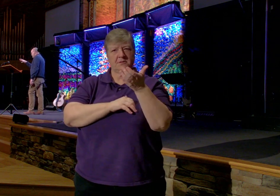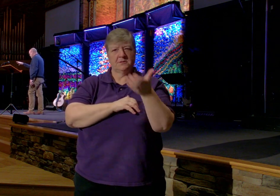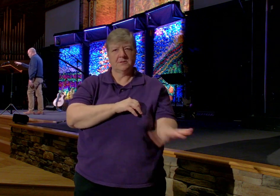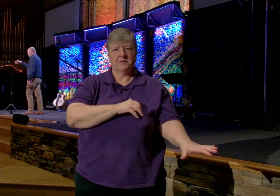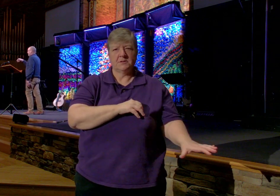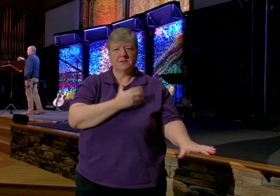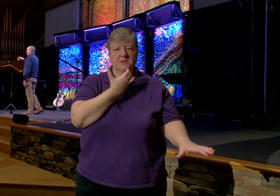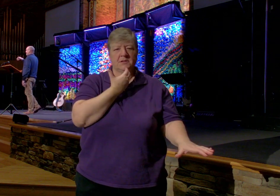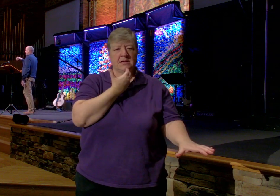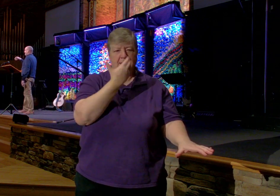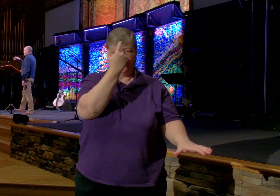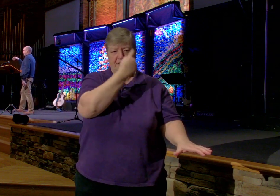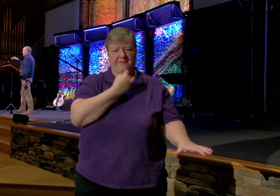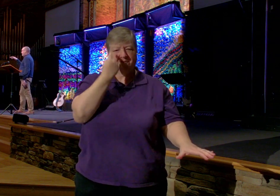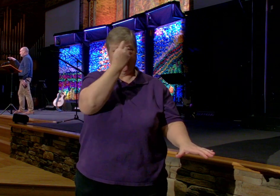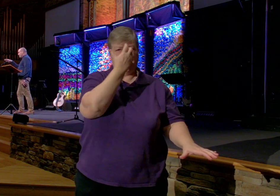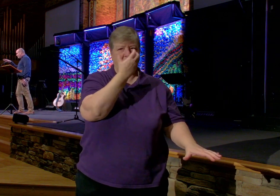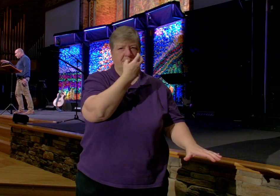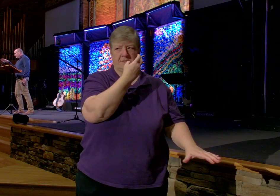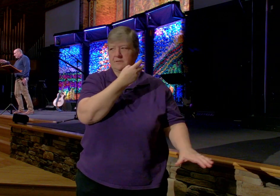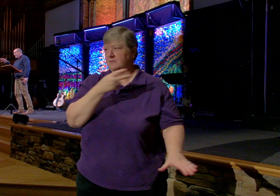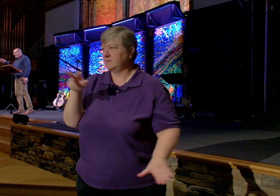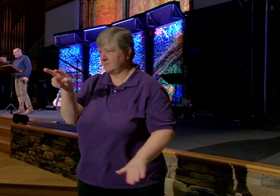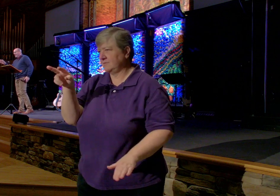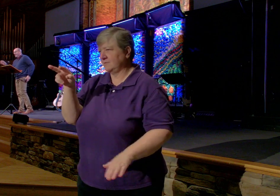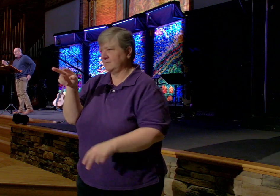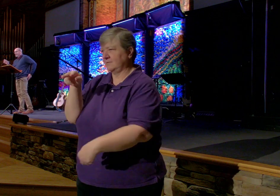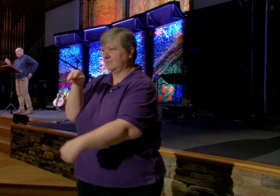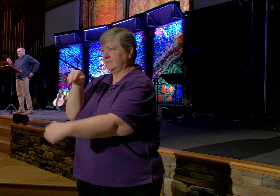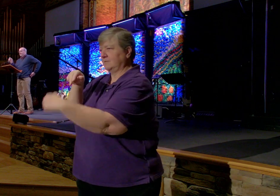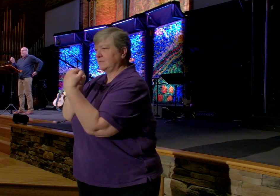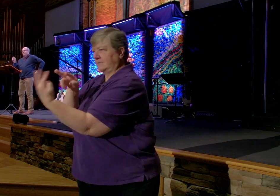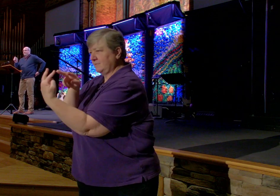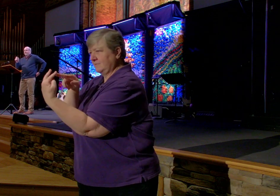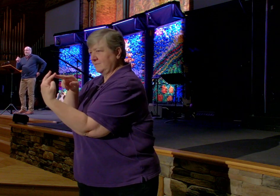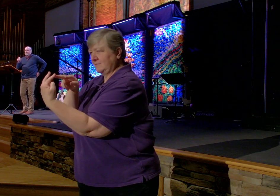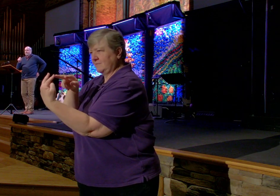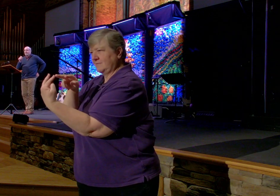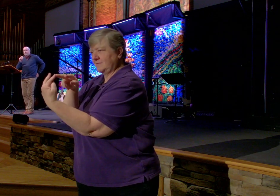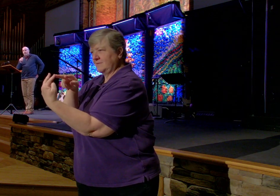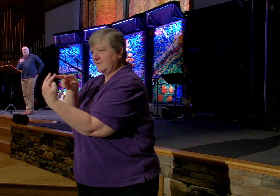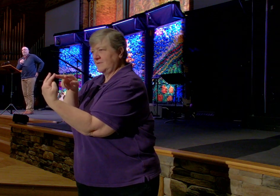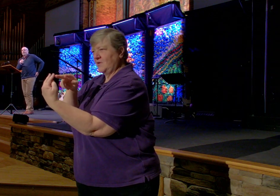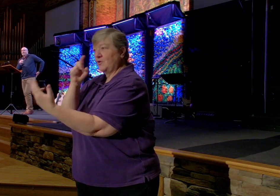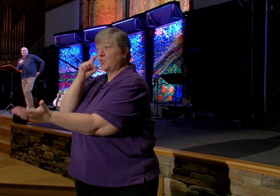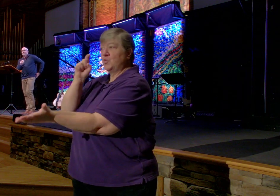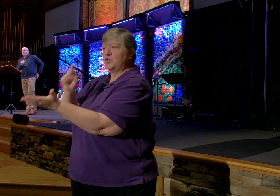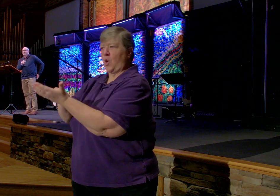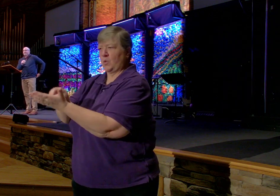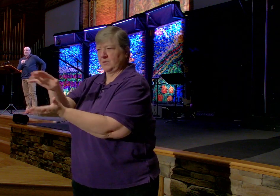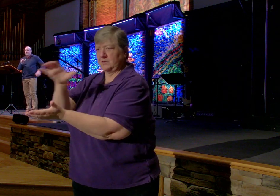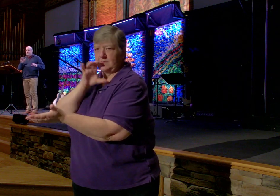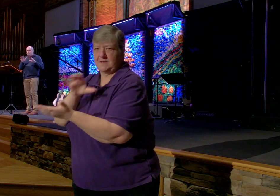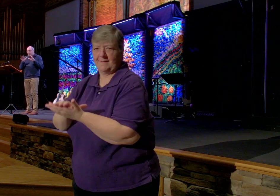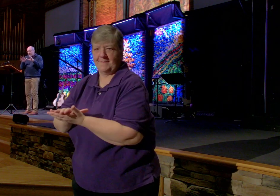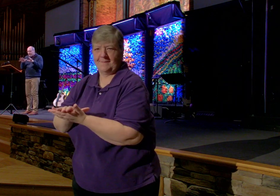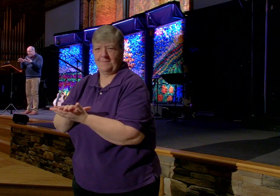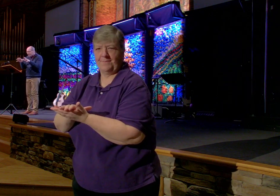face towards her, to look her in the eyes, to notice